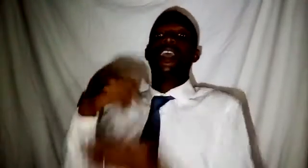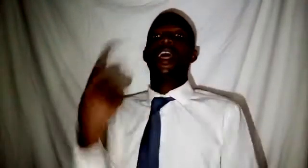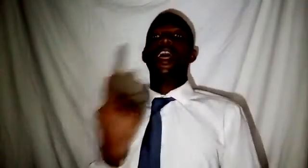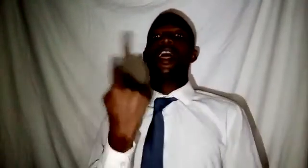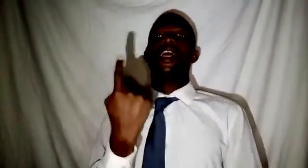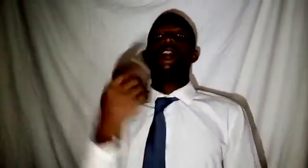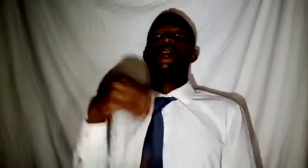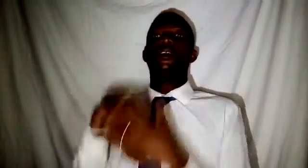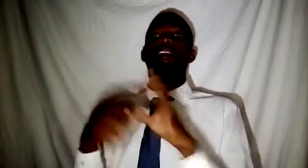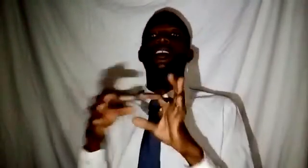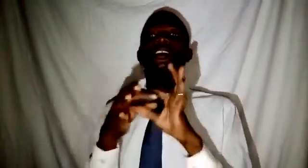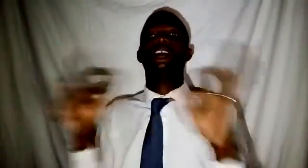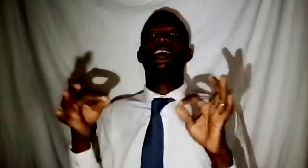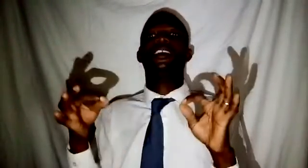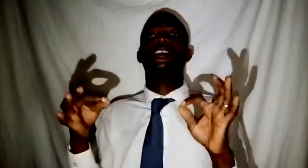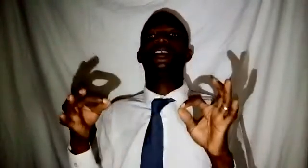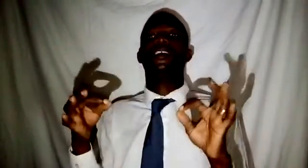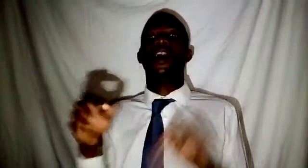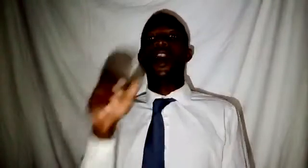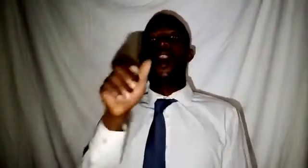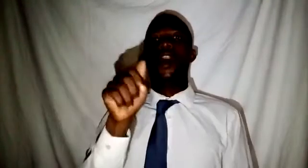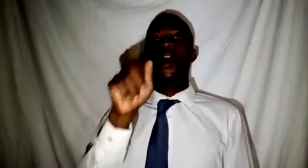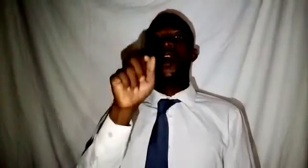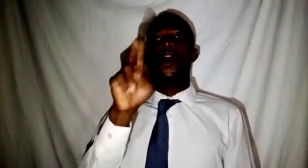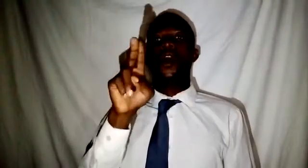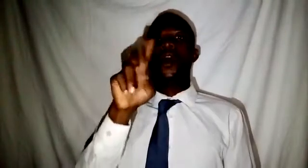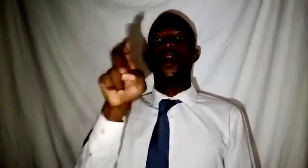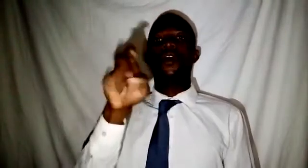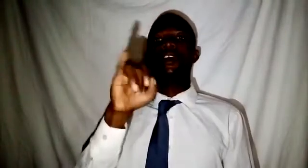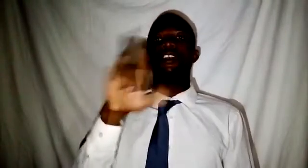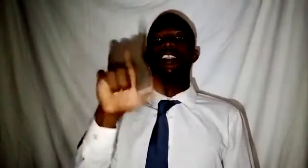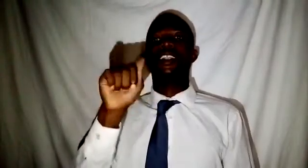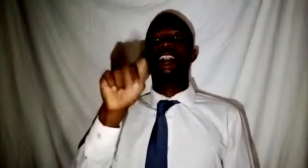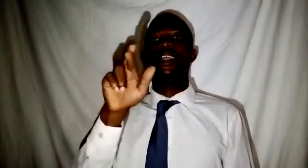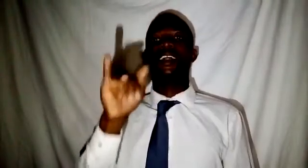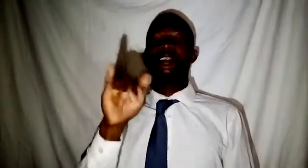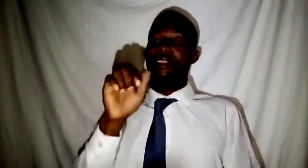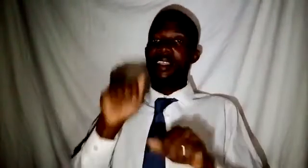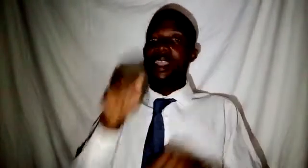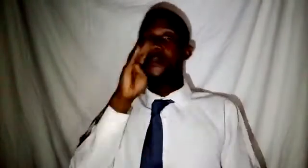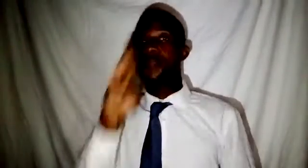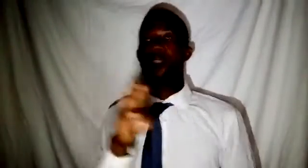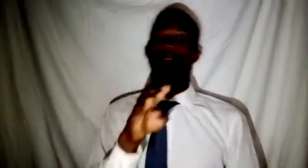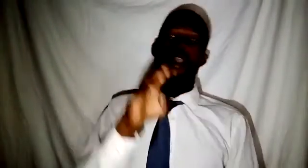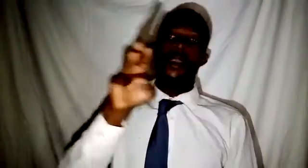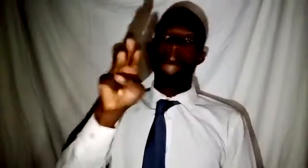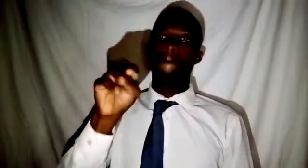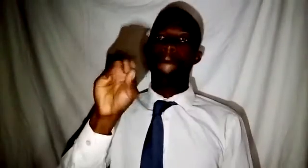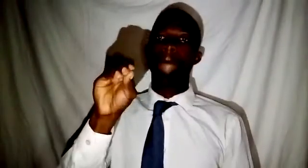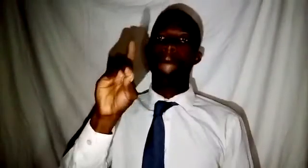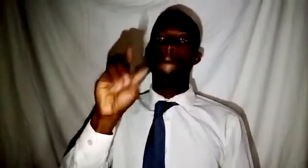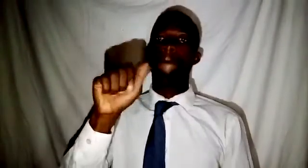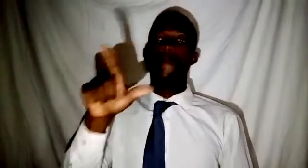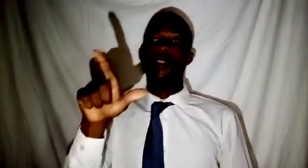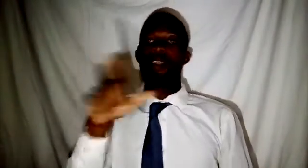sentence. Auxiliary verbs can be modal and non-modal verbs, e.g.,